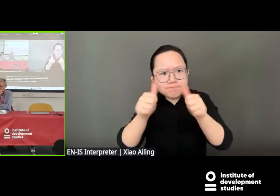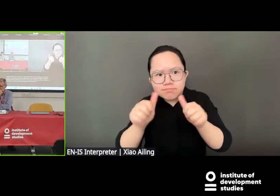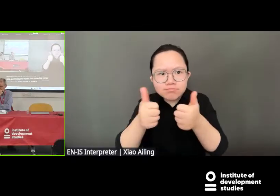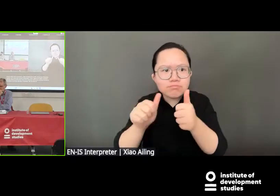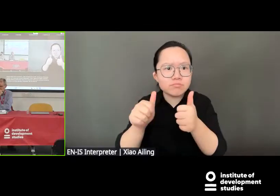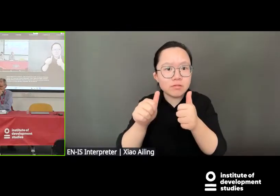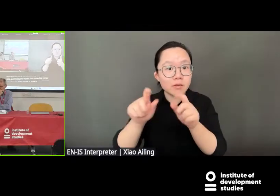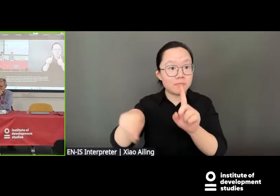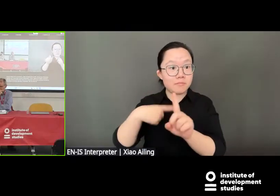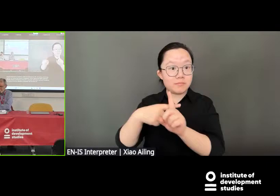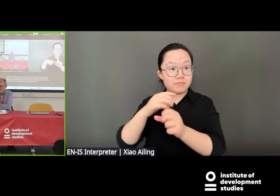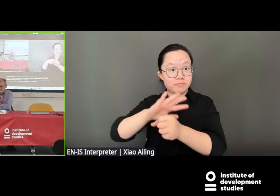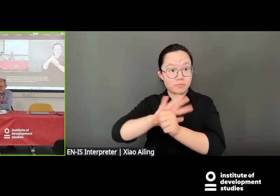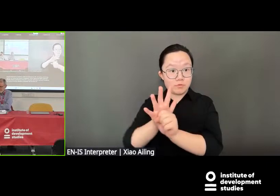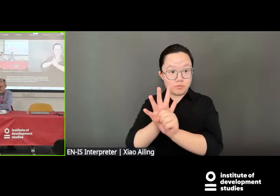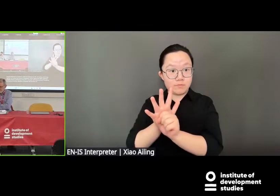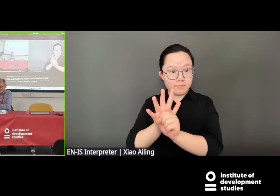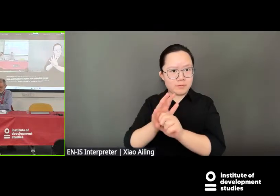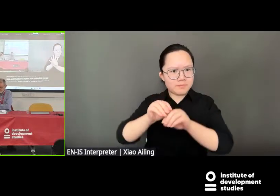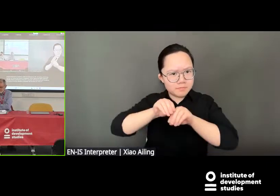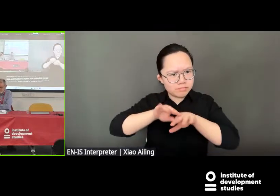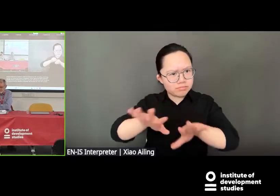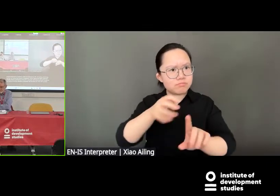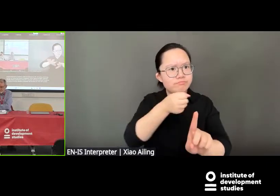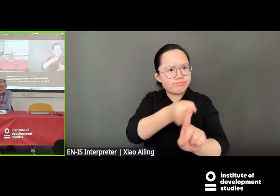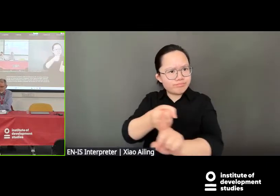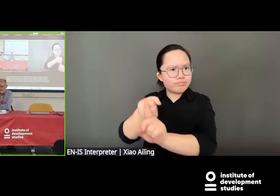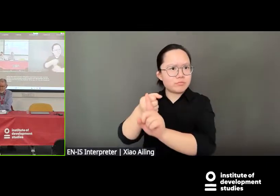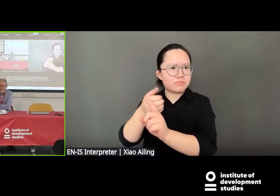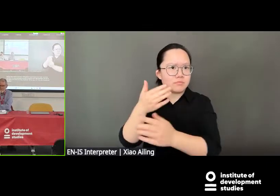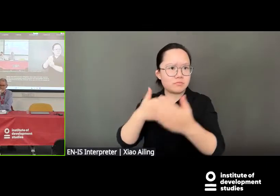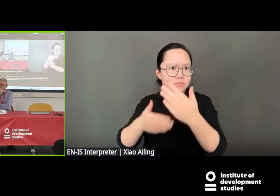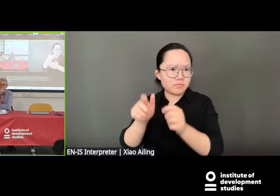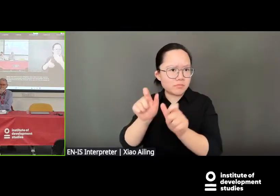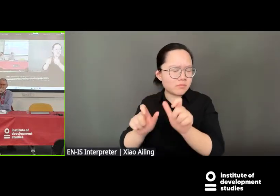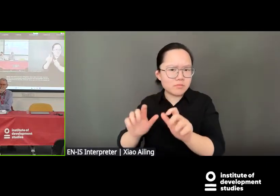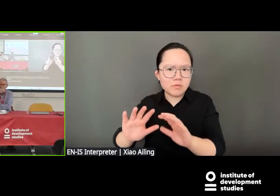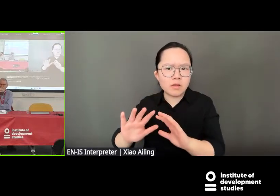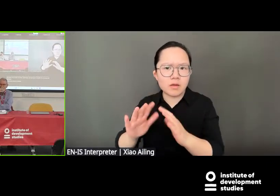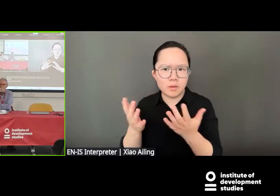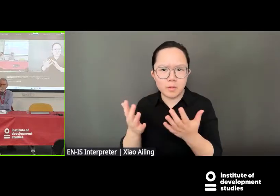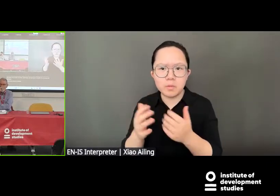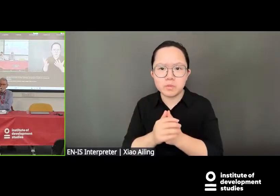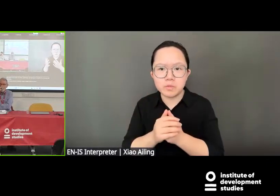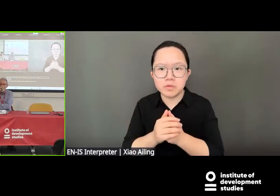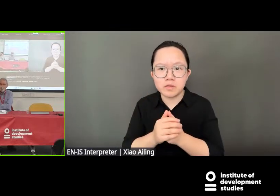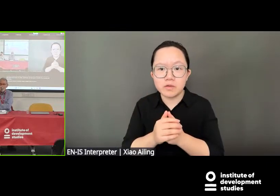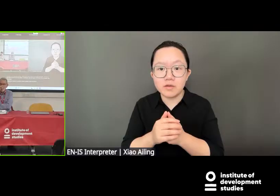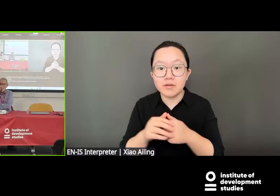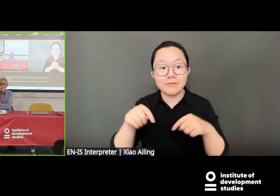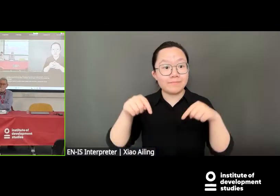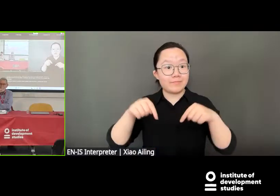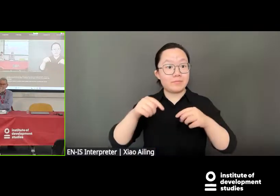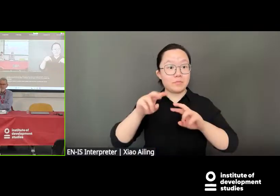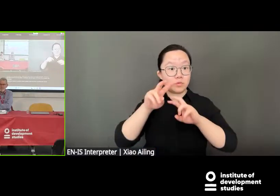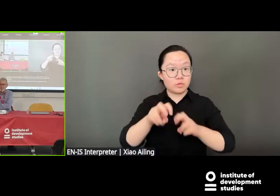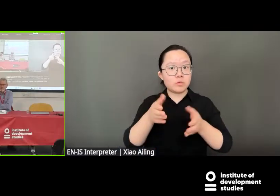Participatory research methods enable people to play an active and influential role in decisions that affect their